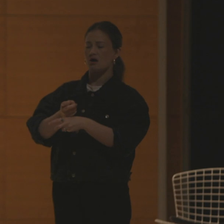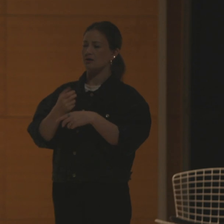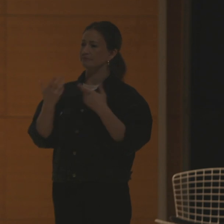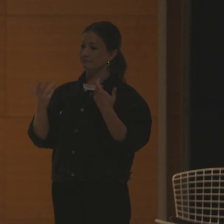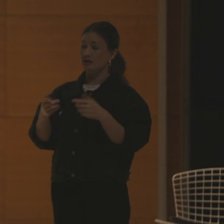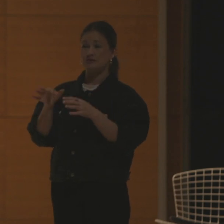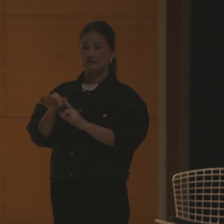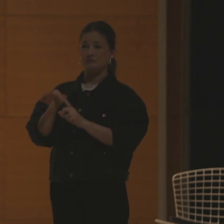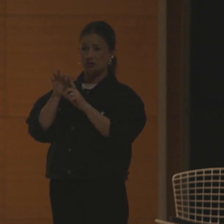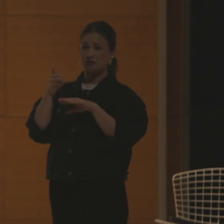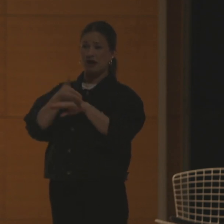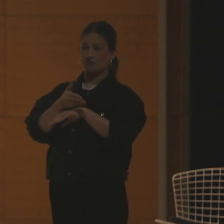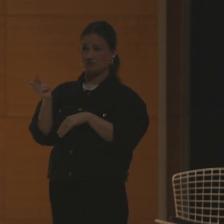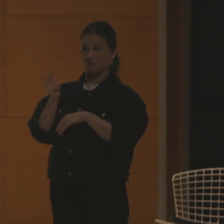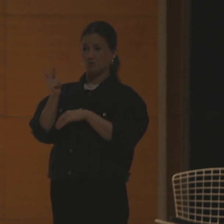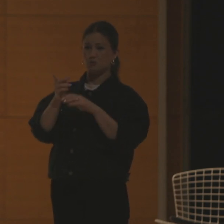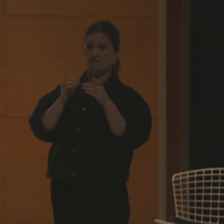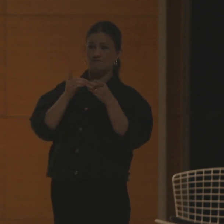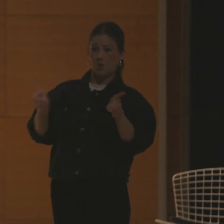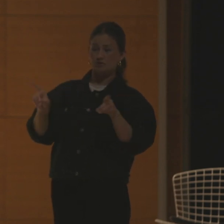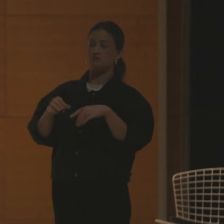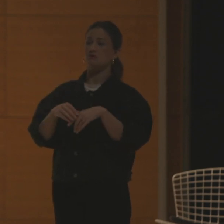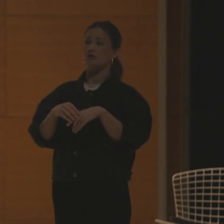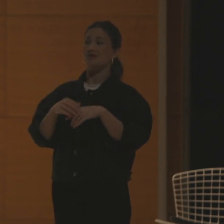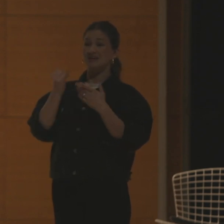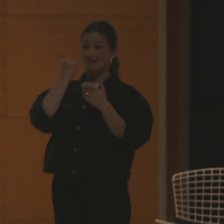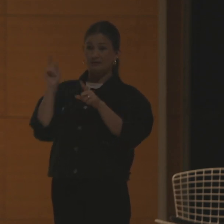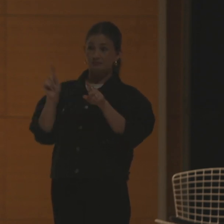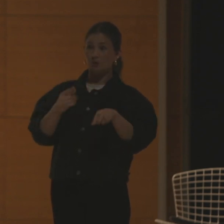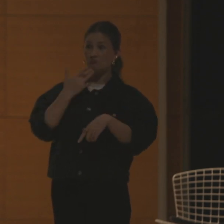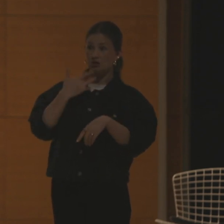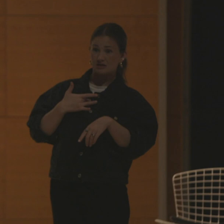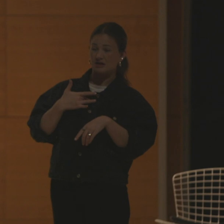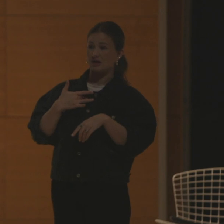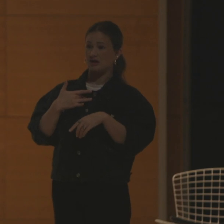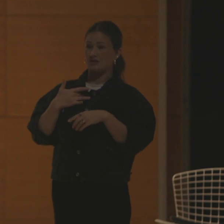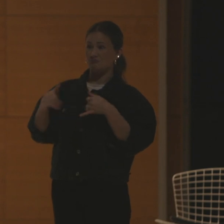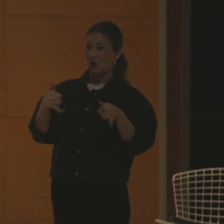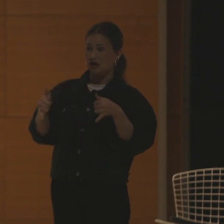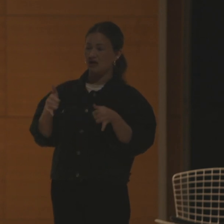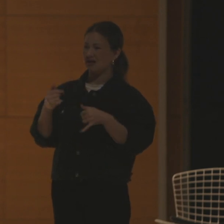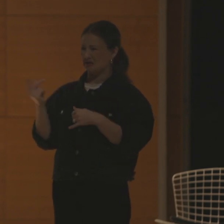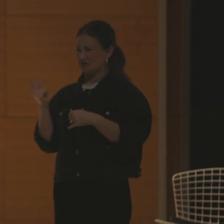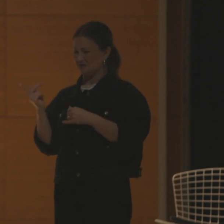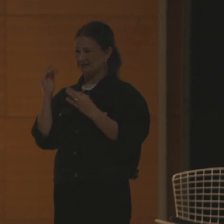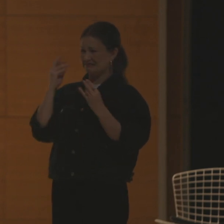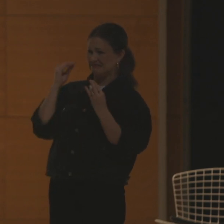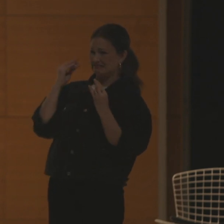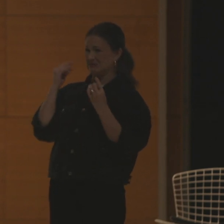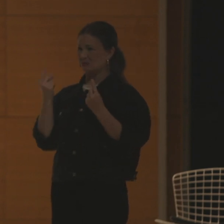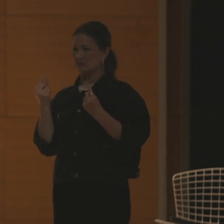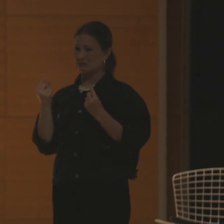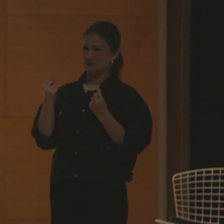parents' divorce. Birthday parties I attended caused agonizing negotiations over the spending limit and the inevitable shame when the